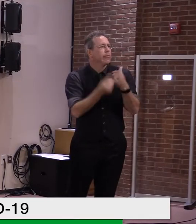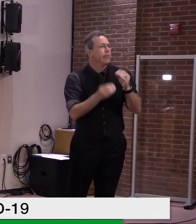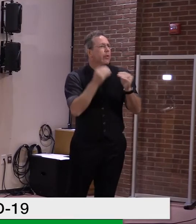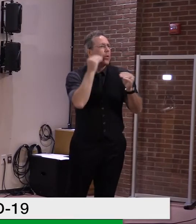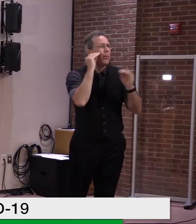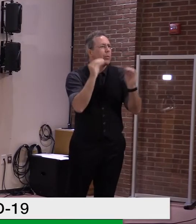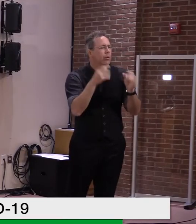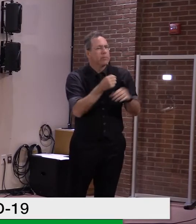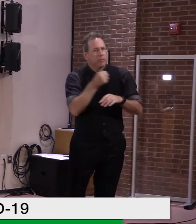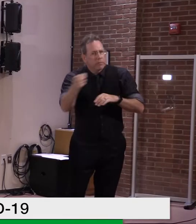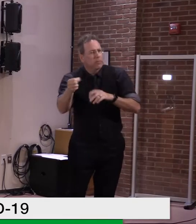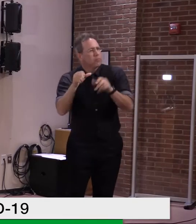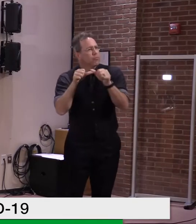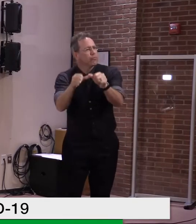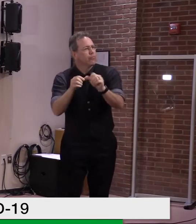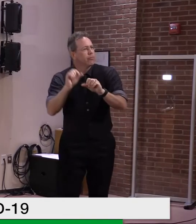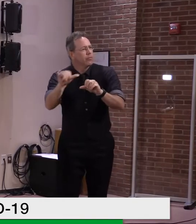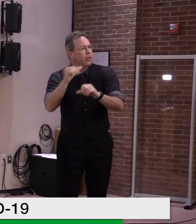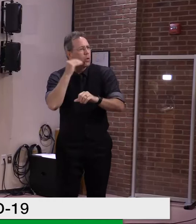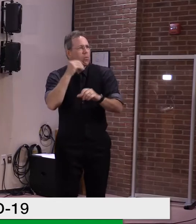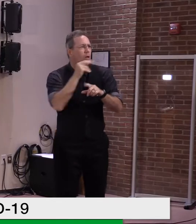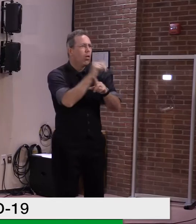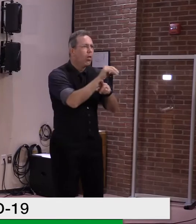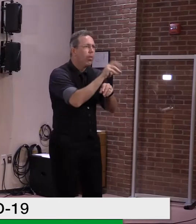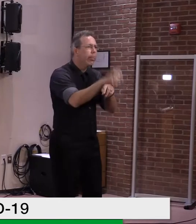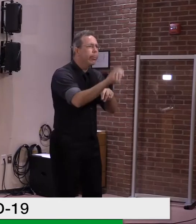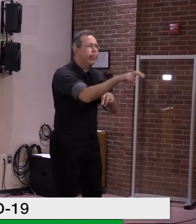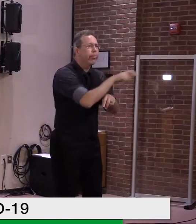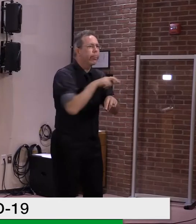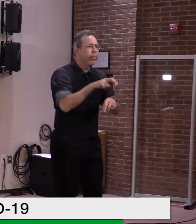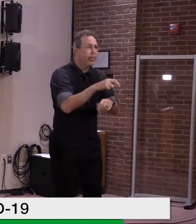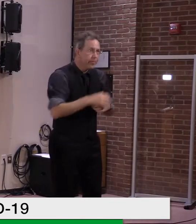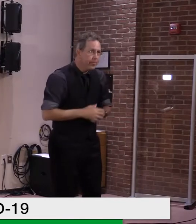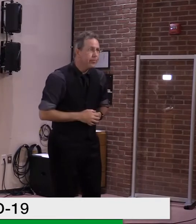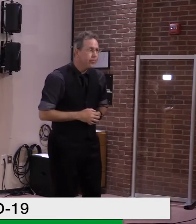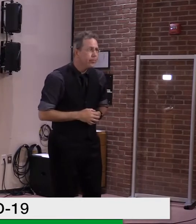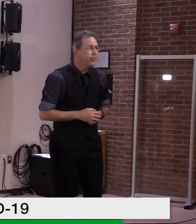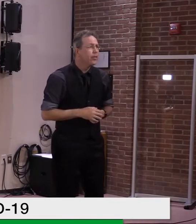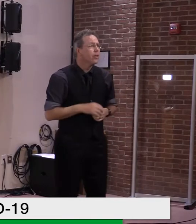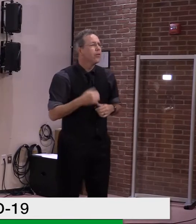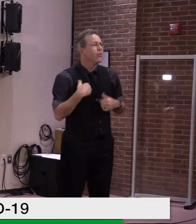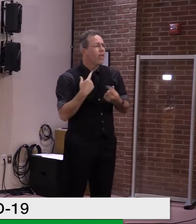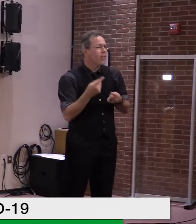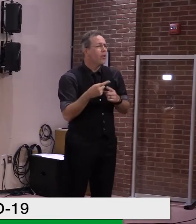are moving in that. I think it's $120 million moving into that area